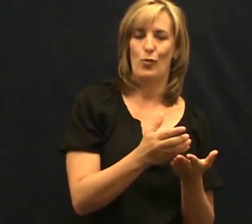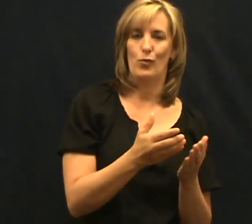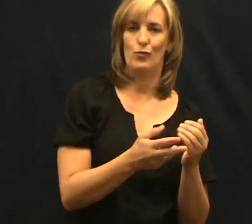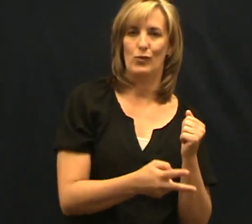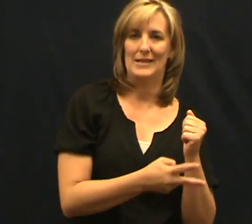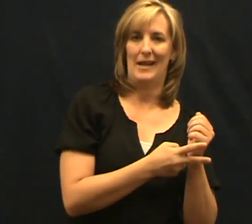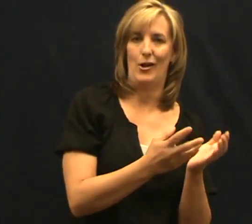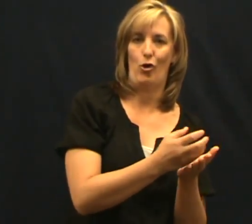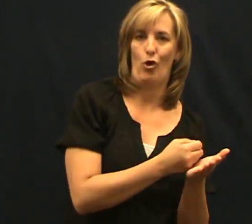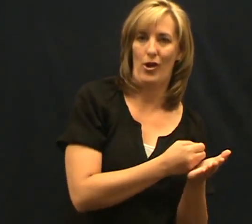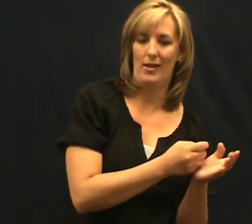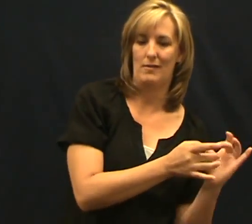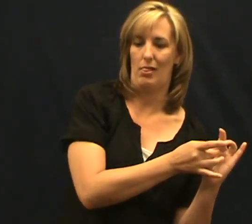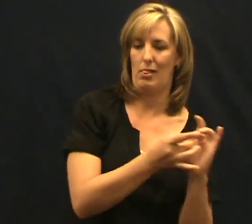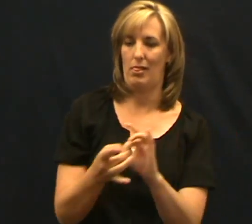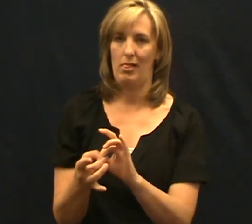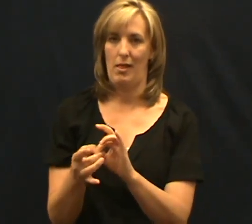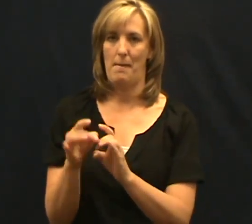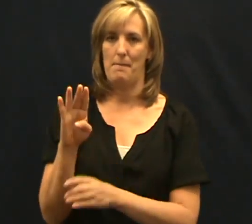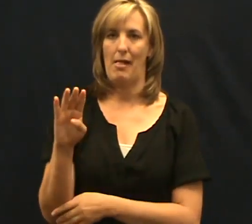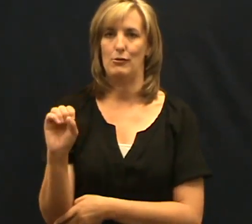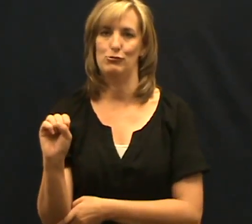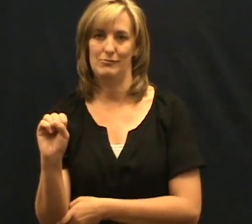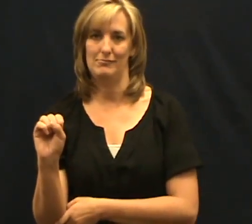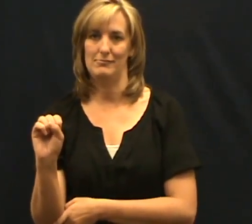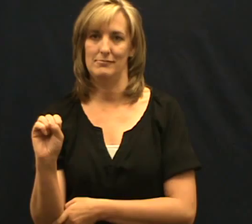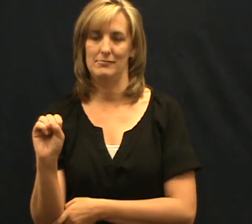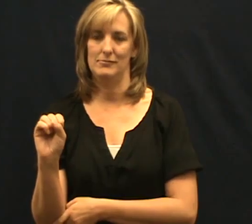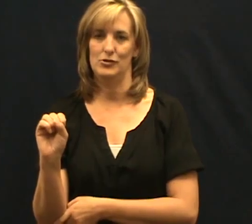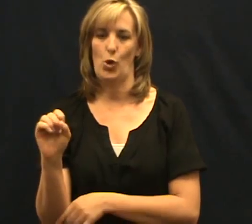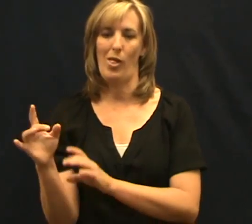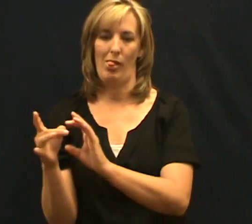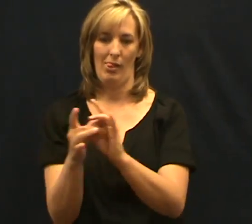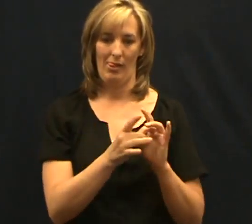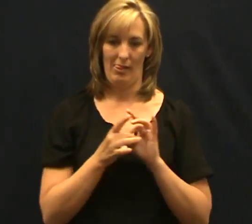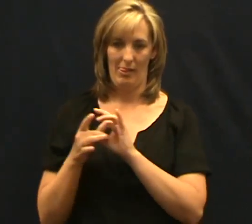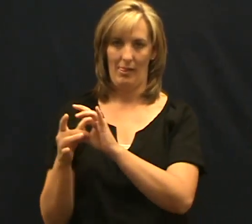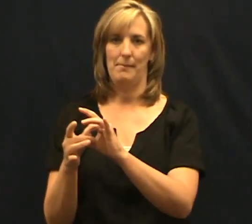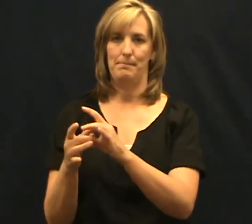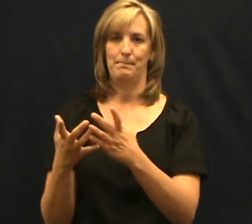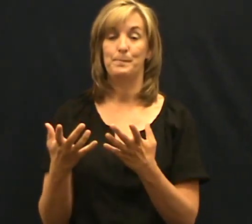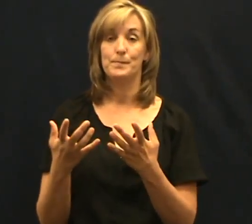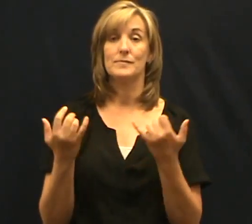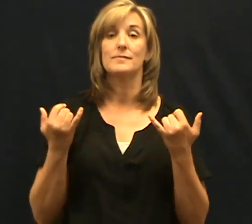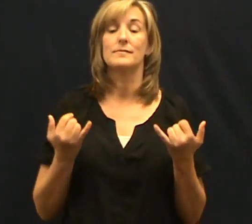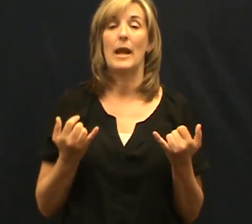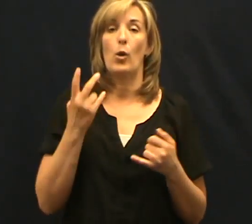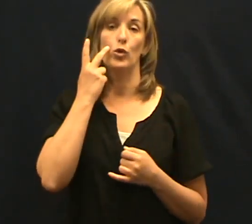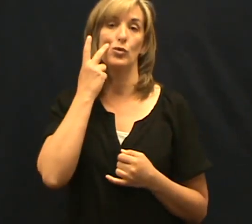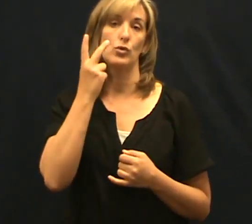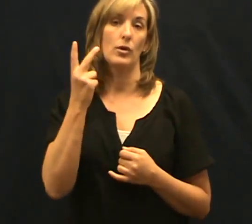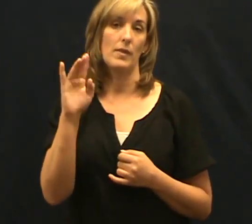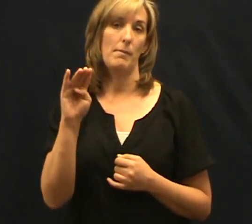these financial statements tie together. So now let's take a look at the balance sheet. And yes, you will have to